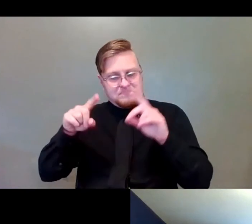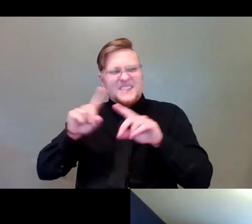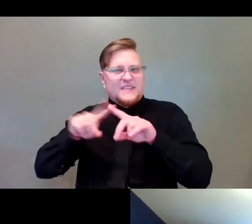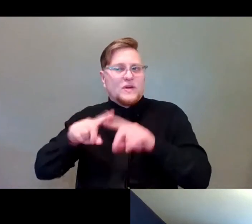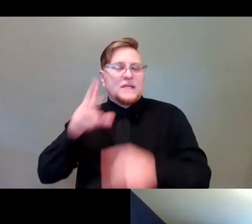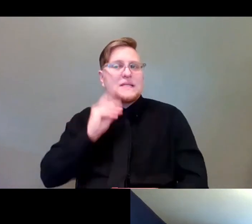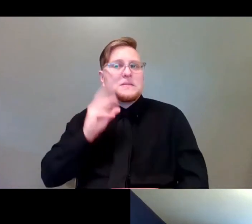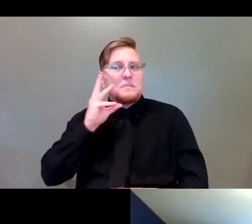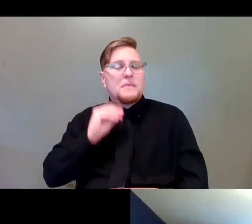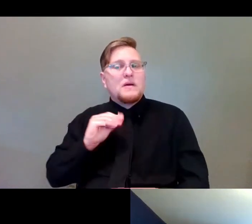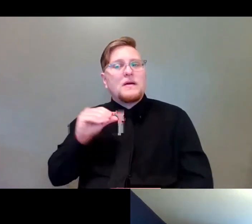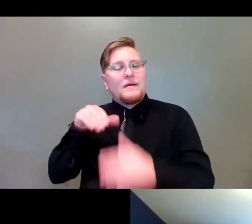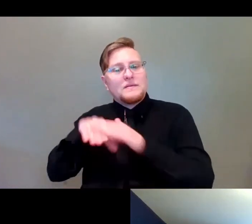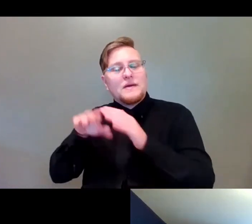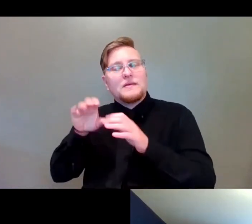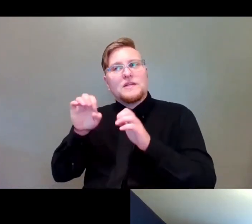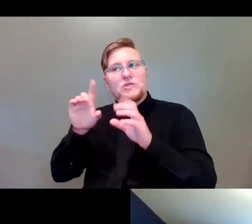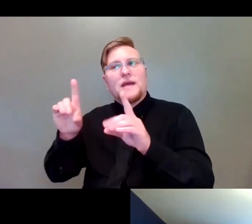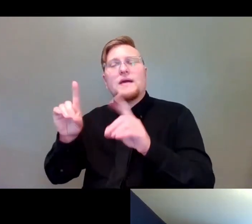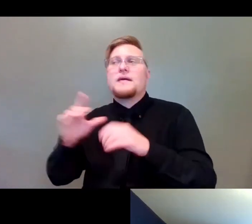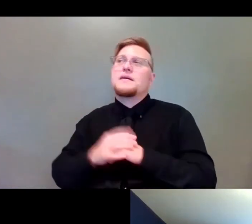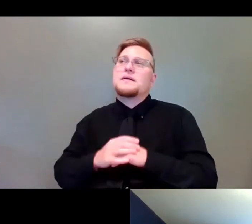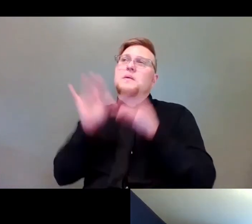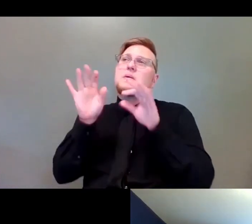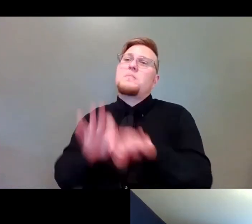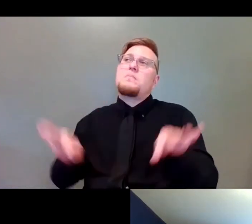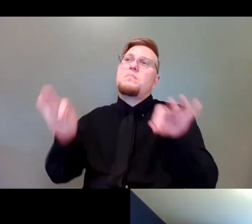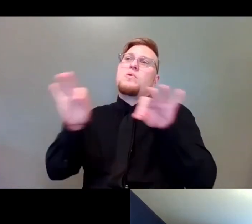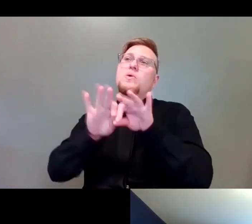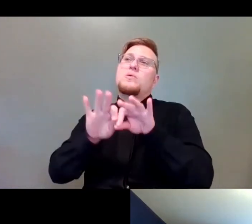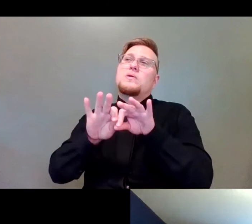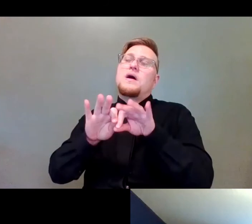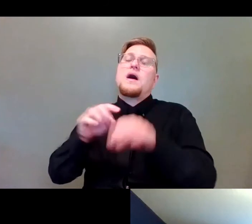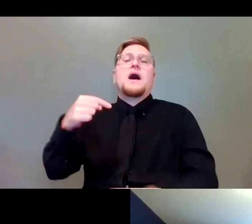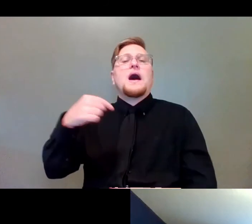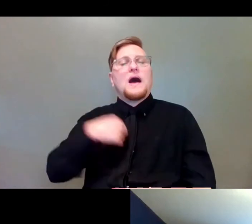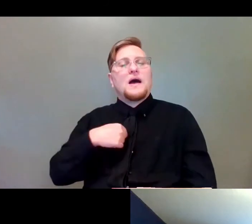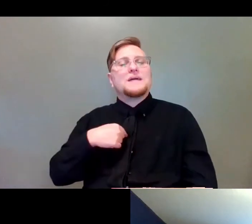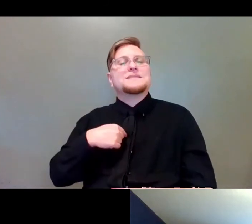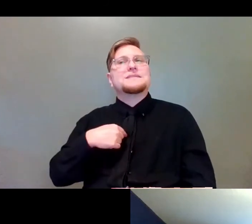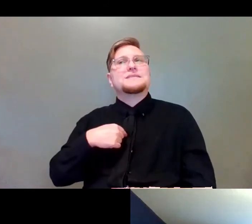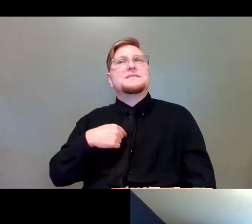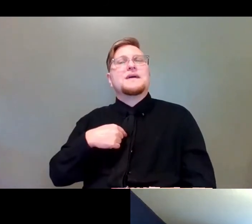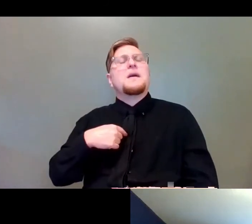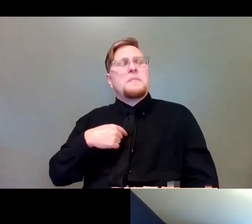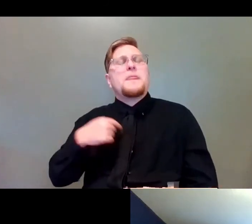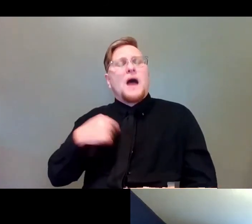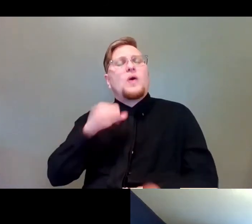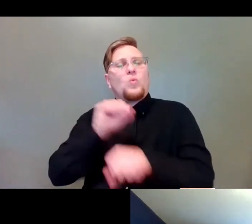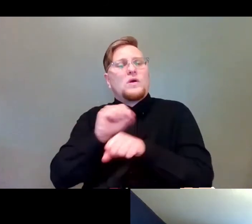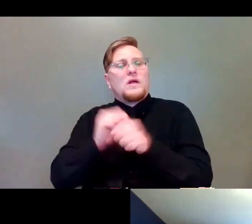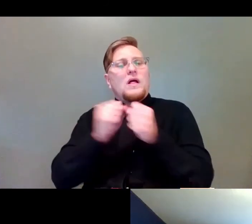would say most important is I did a lot of independent studies and projects. I